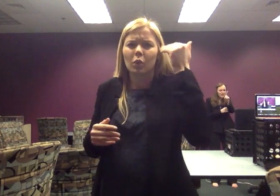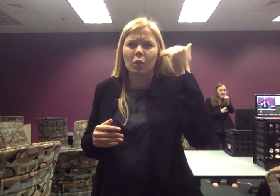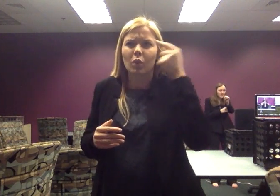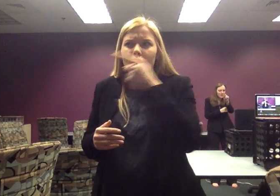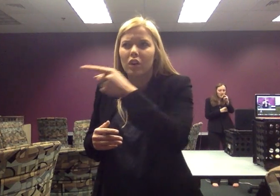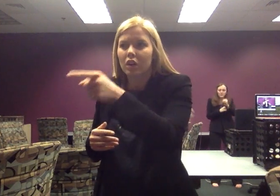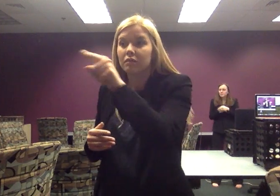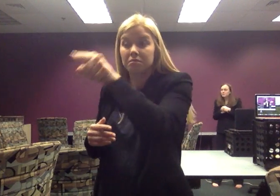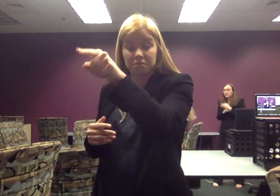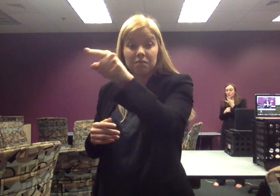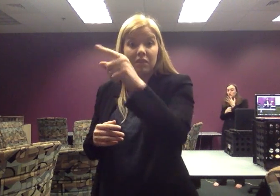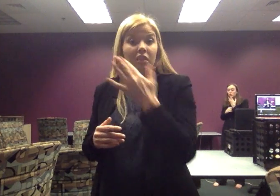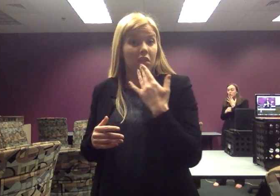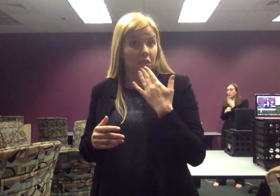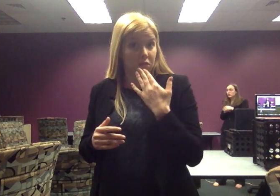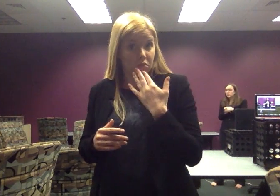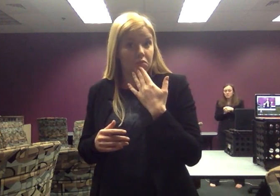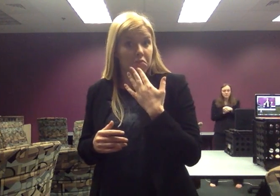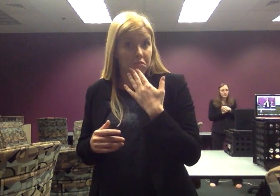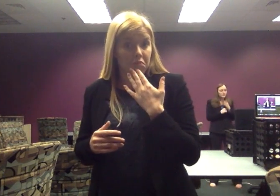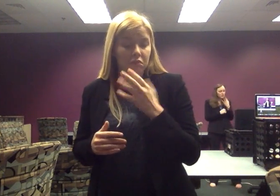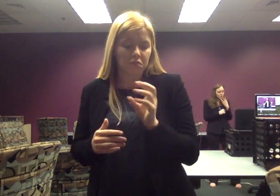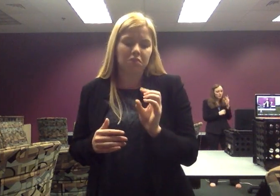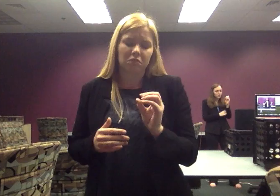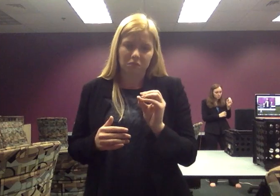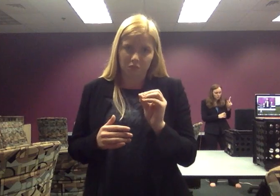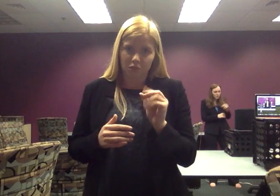The color? Okay. Ashley?